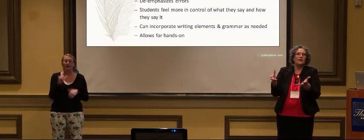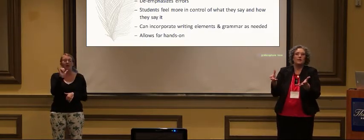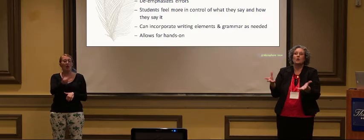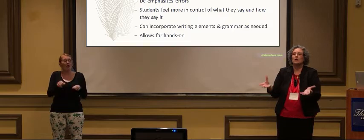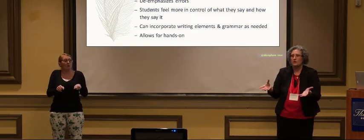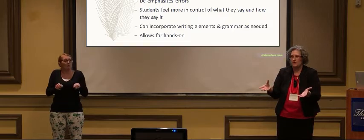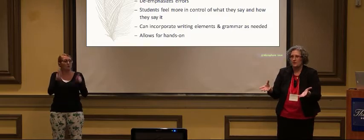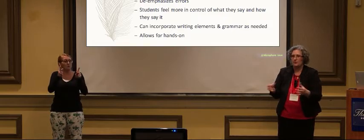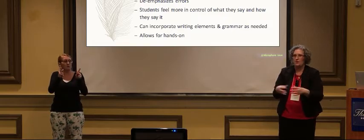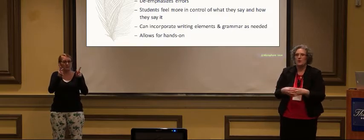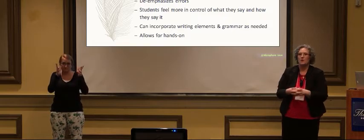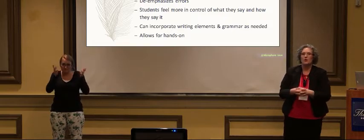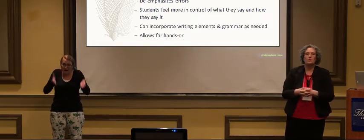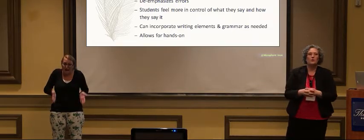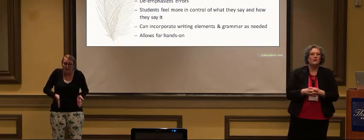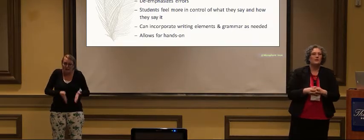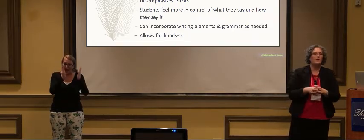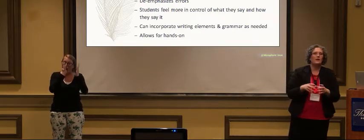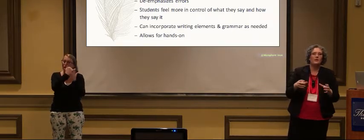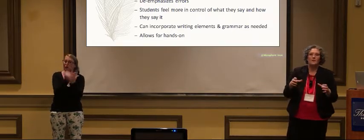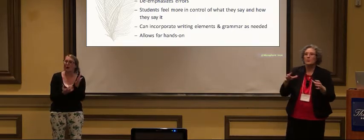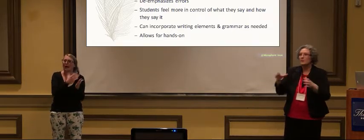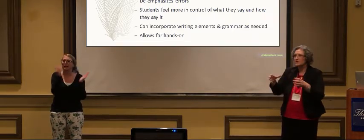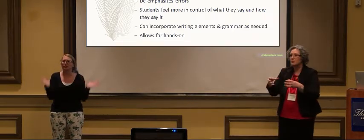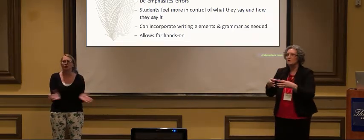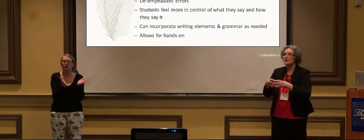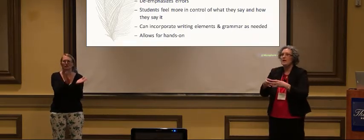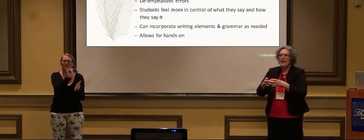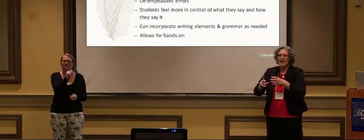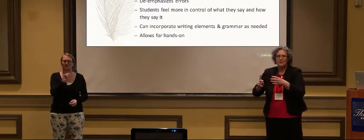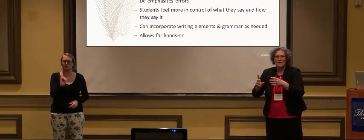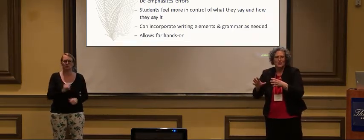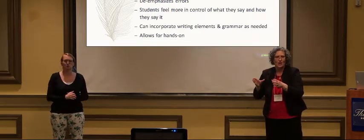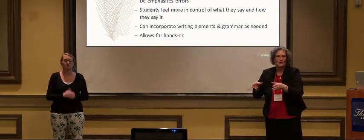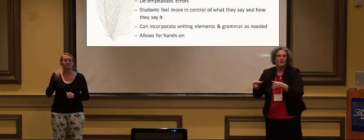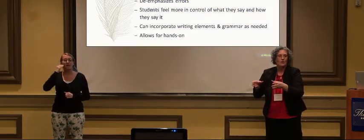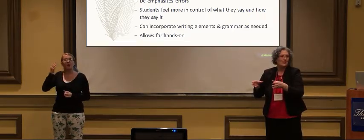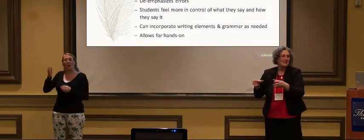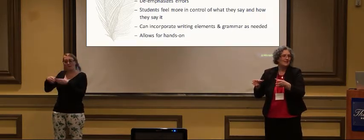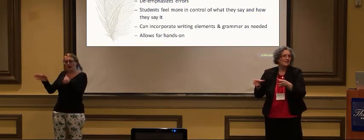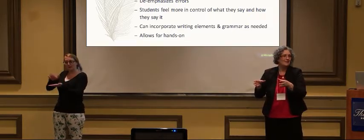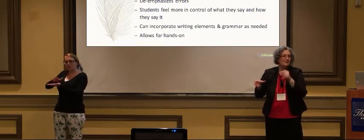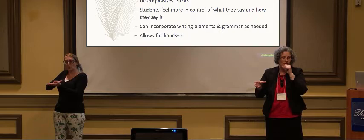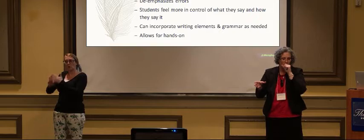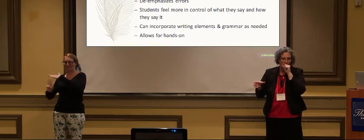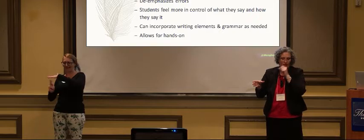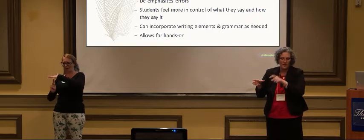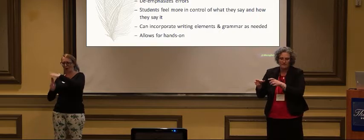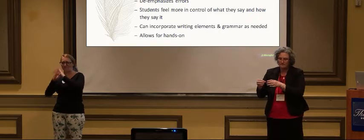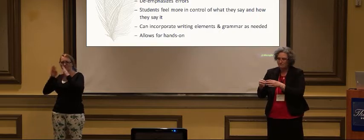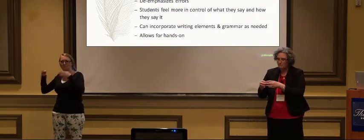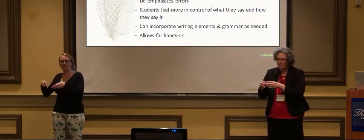that and encourages it. You know, I know in the public schools, I know kindergarten, the focus is,